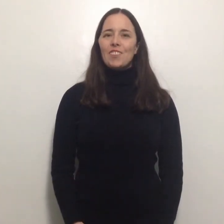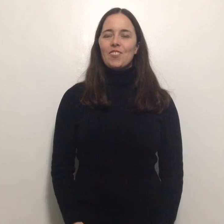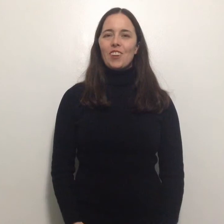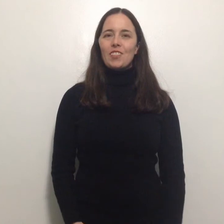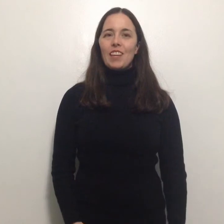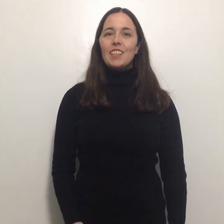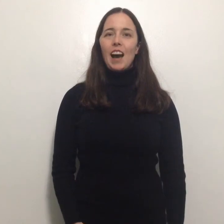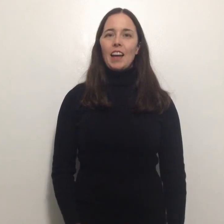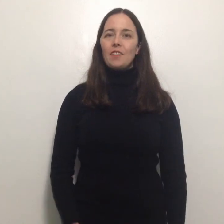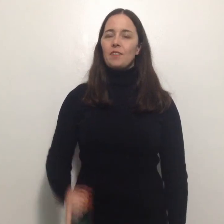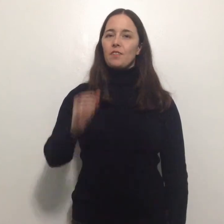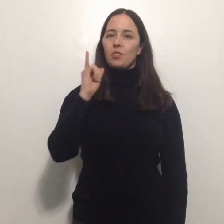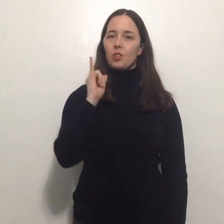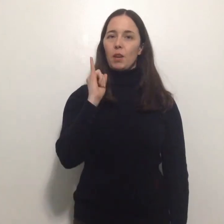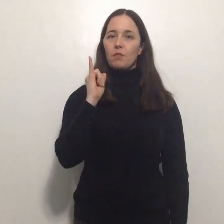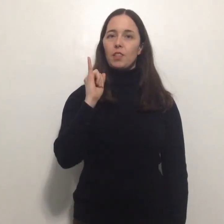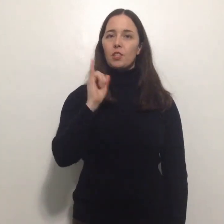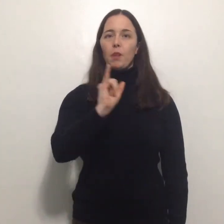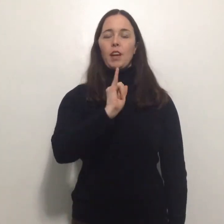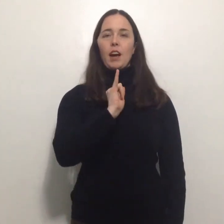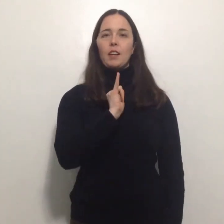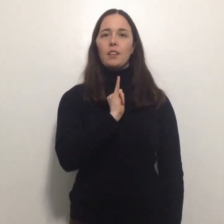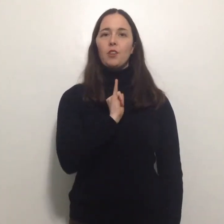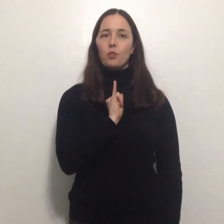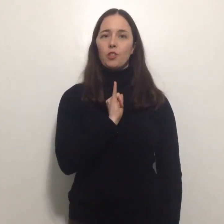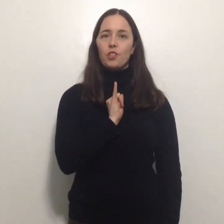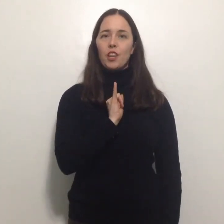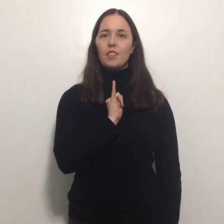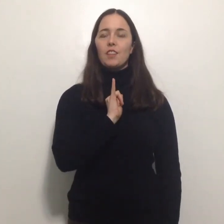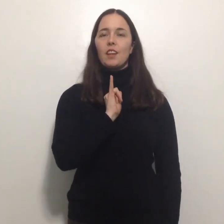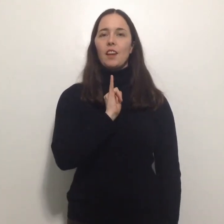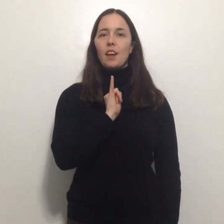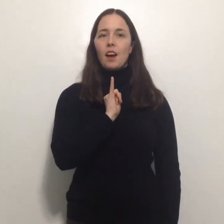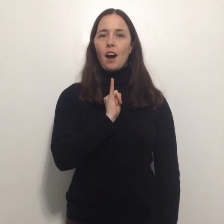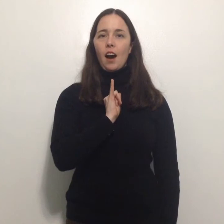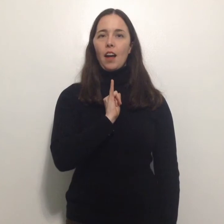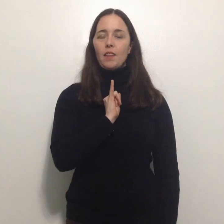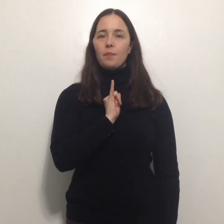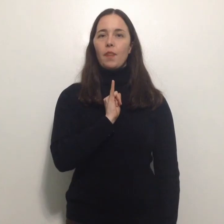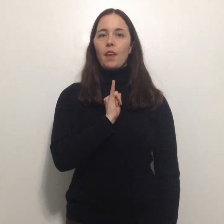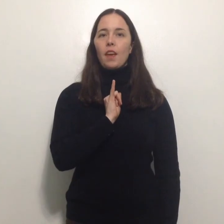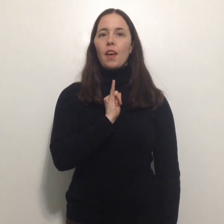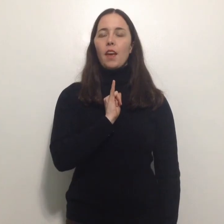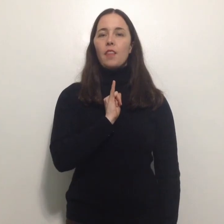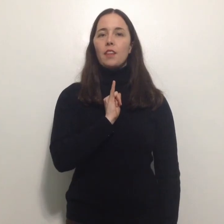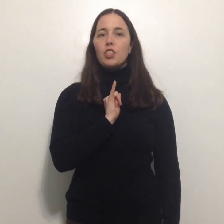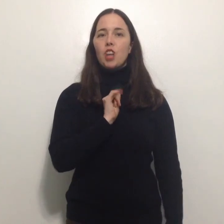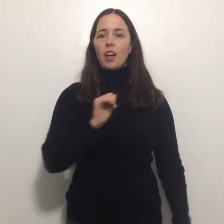word we're going to make is I. I'm going to make a finger spelling I and hold it to your chest. I, and then